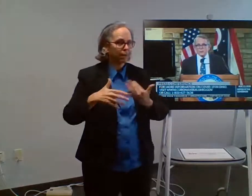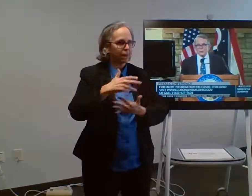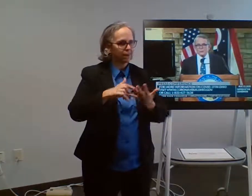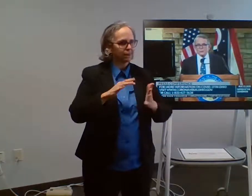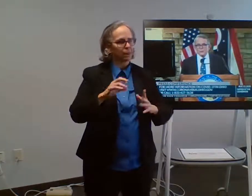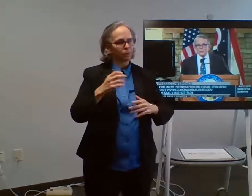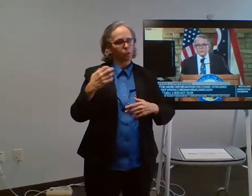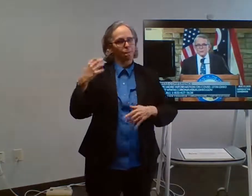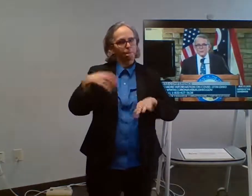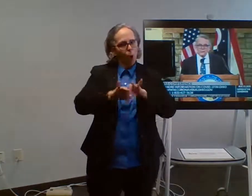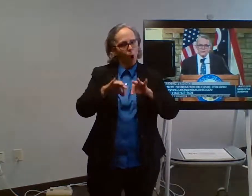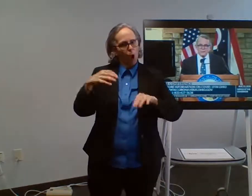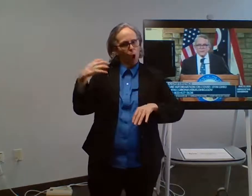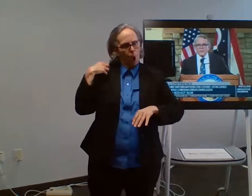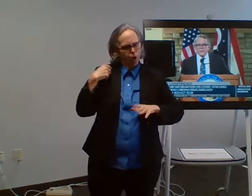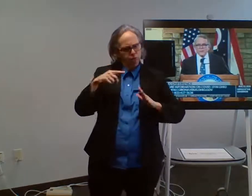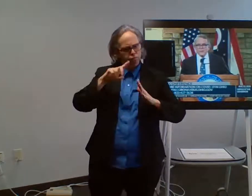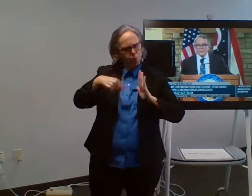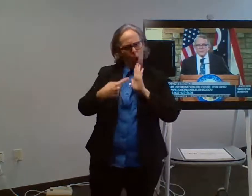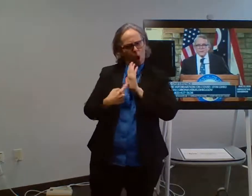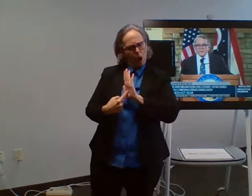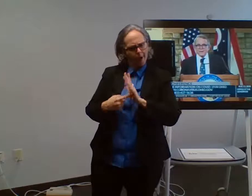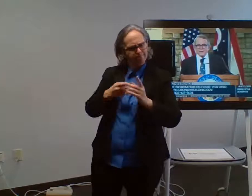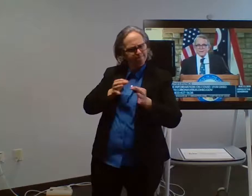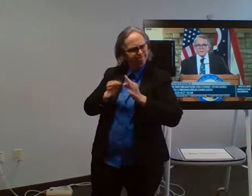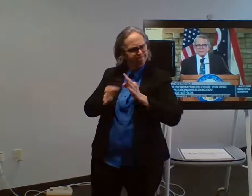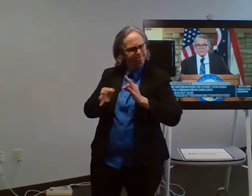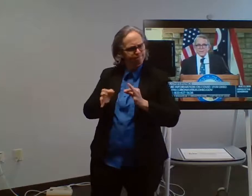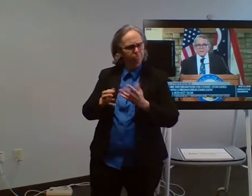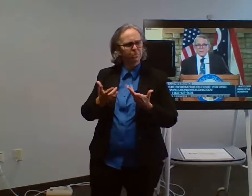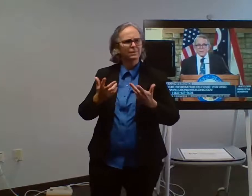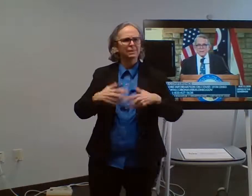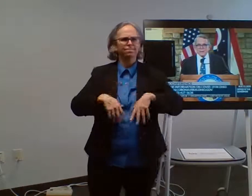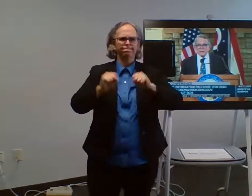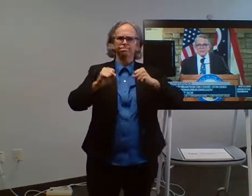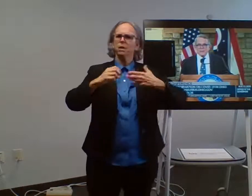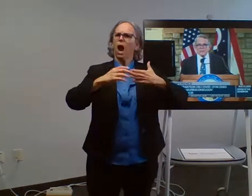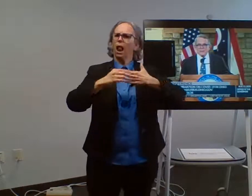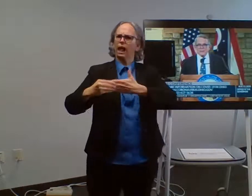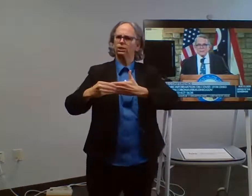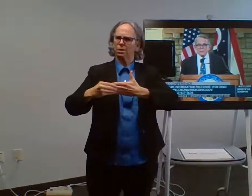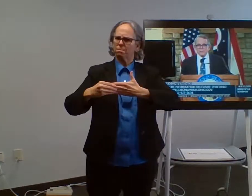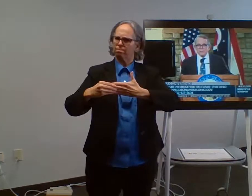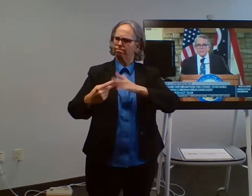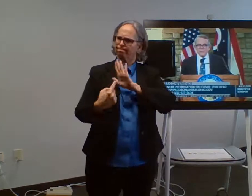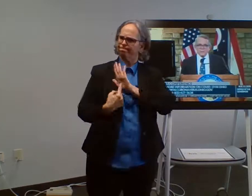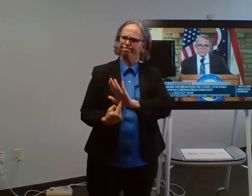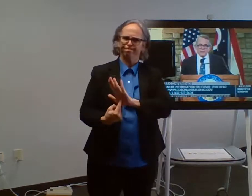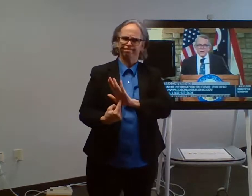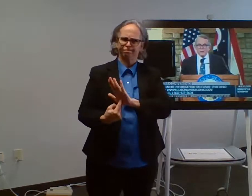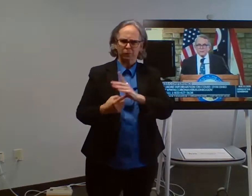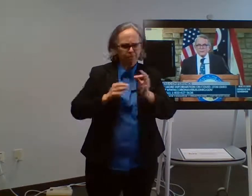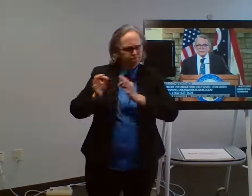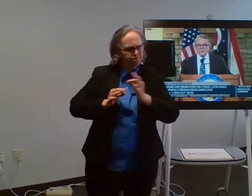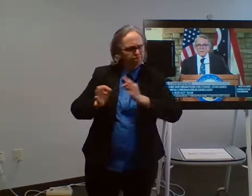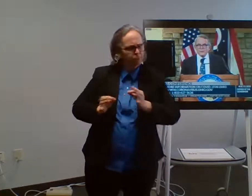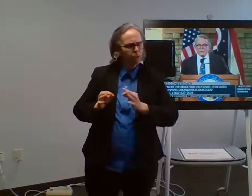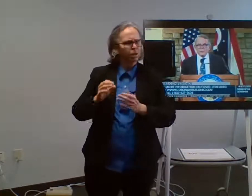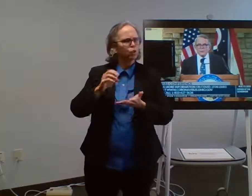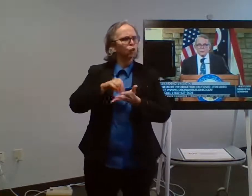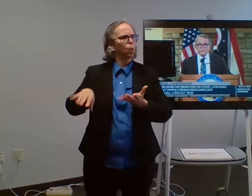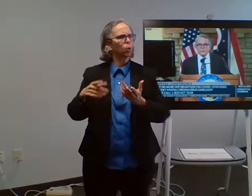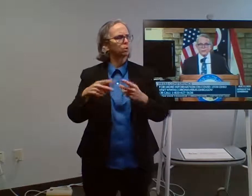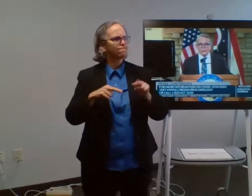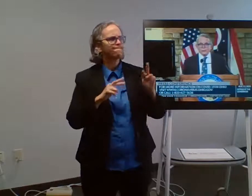look to our coaches for leadership, and this is in the era of the pandemic. Leadership in fighting the coronavirus is probably